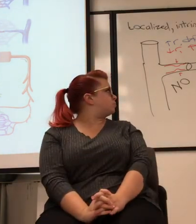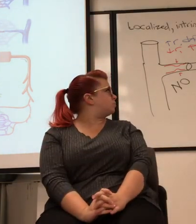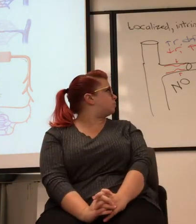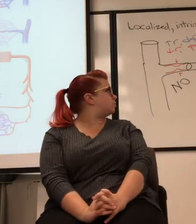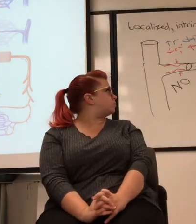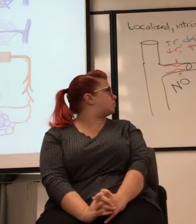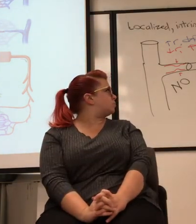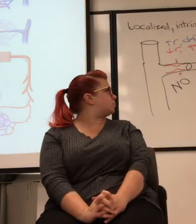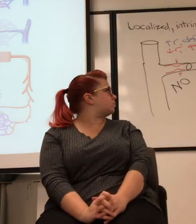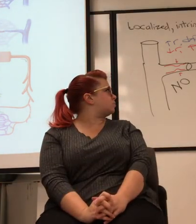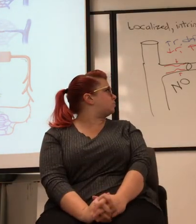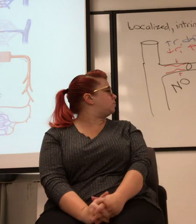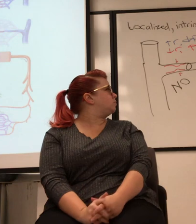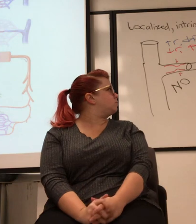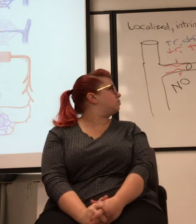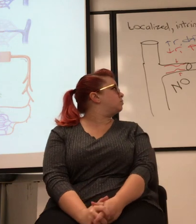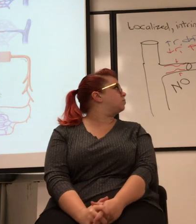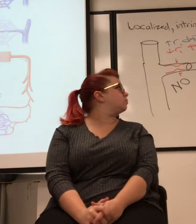vasodilate a